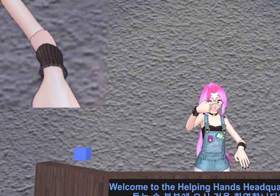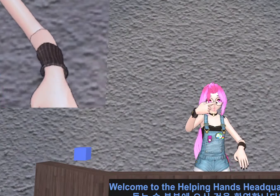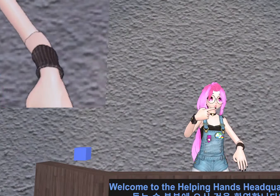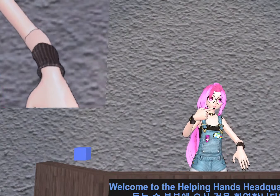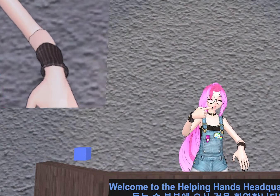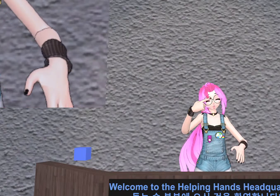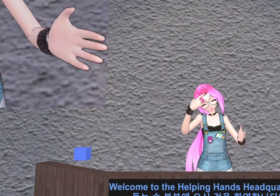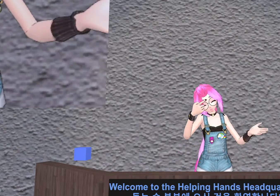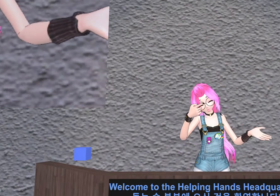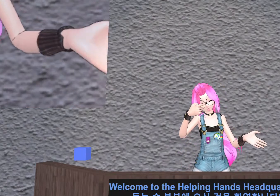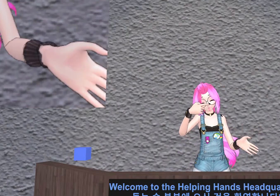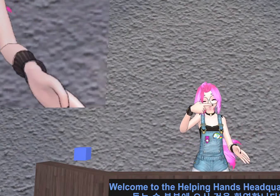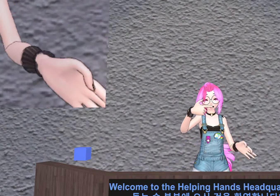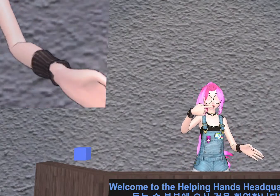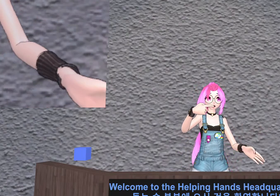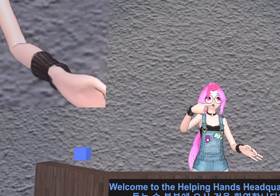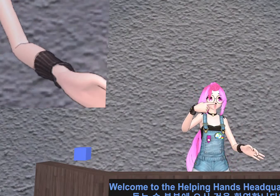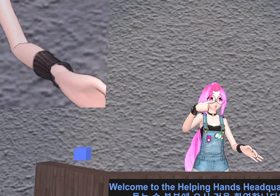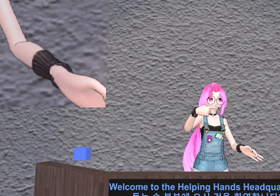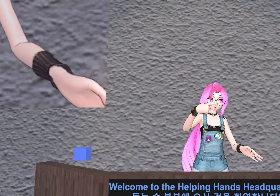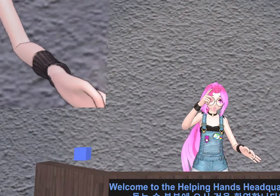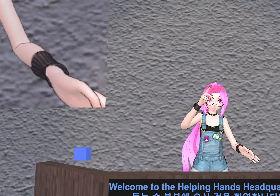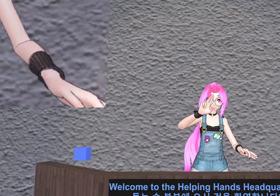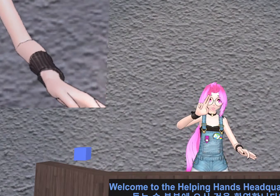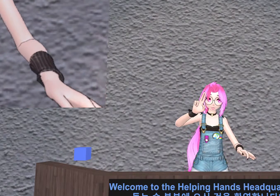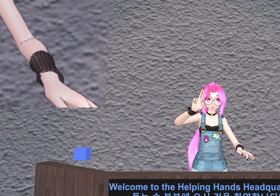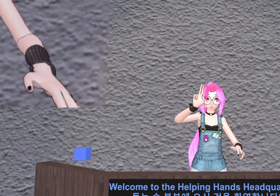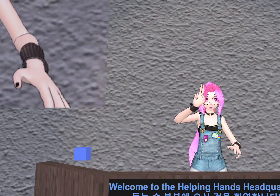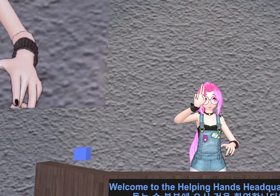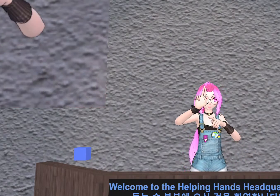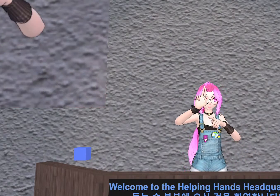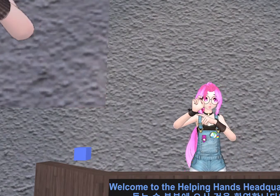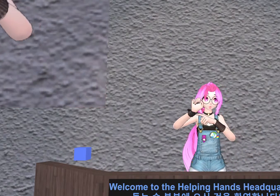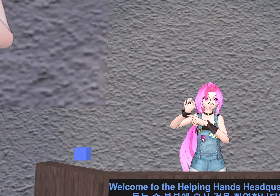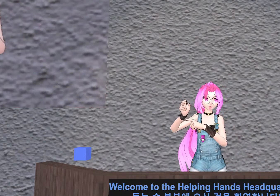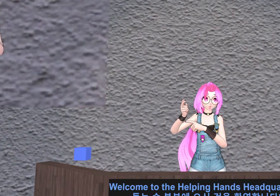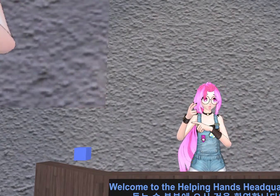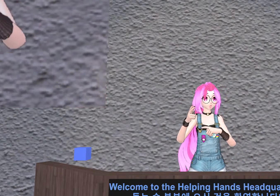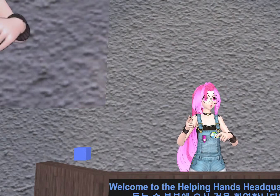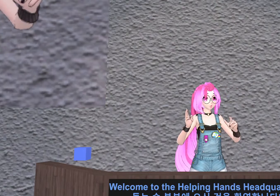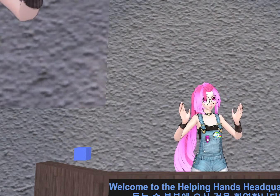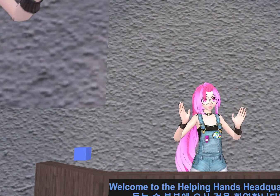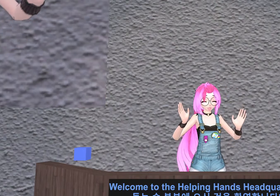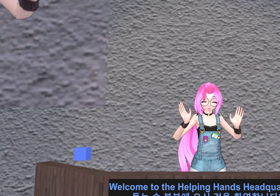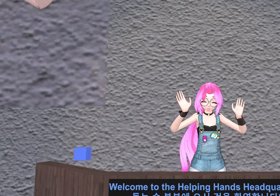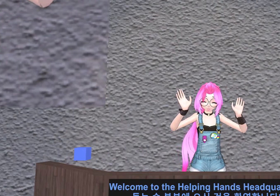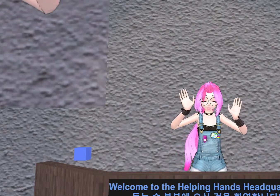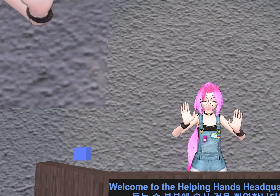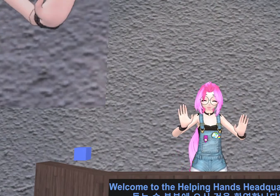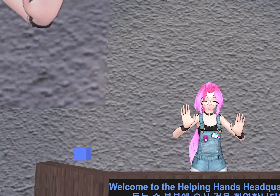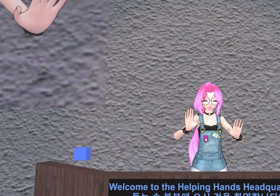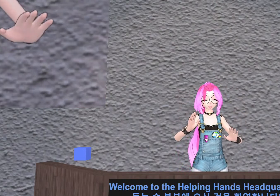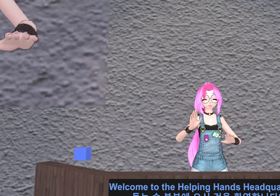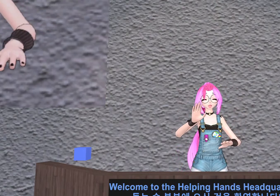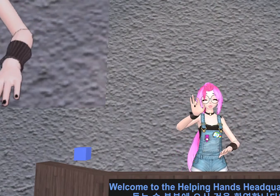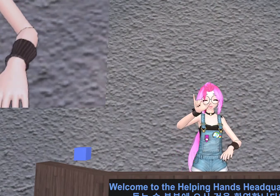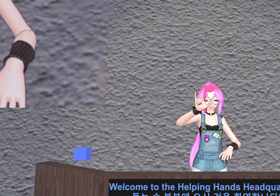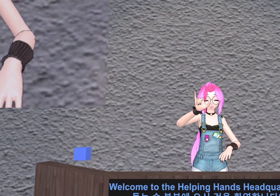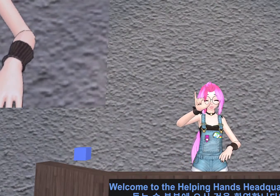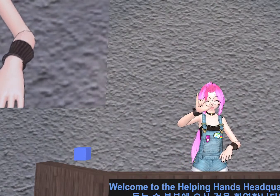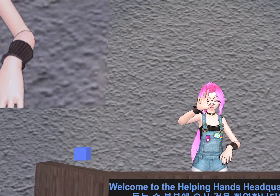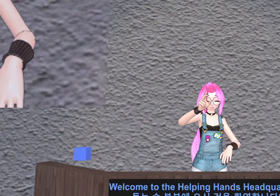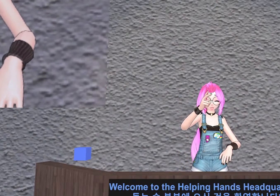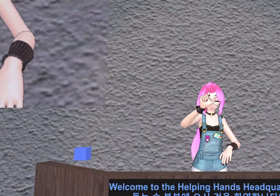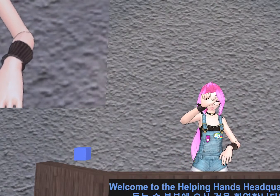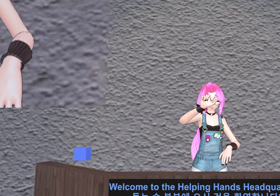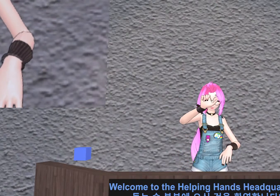So Q, LGBTQ, sometimes you hear that. Q stands for queer, and queer is also a really great sign.